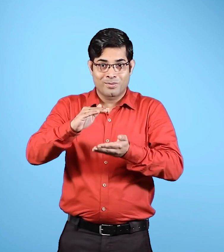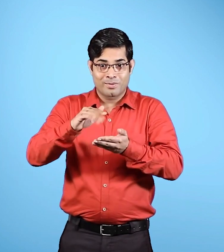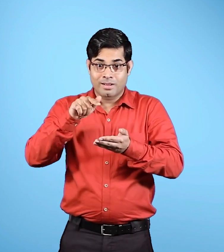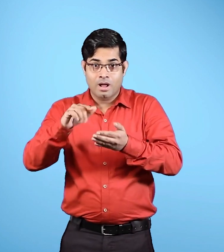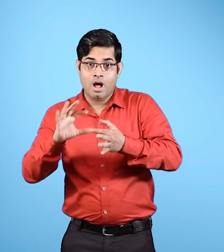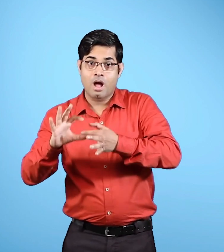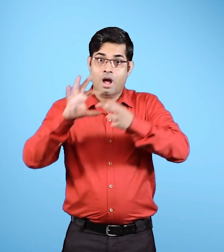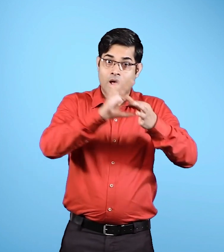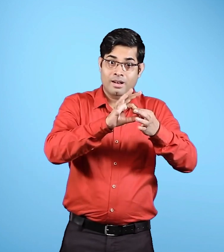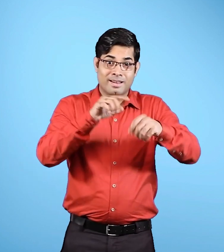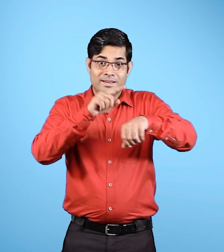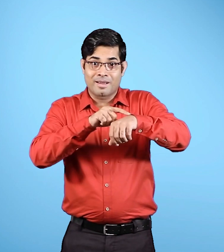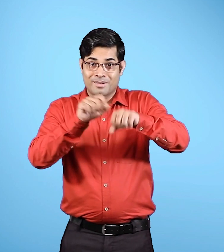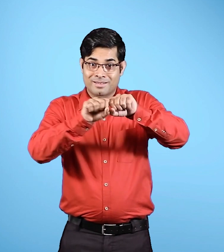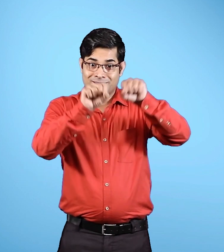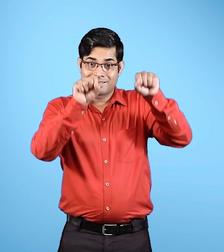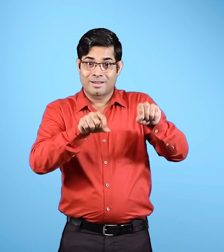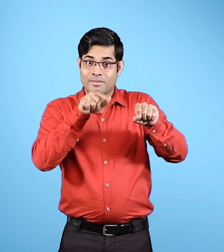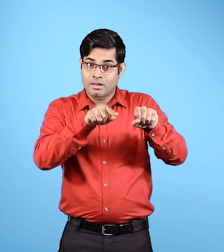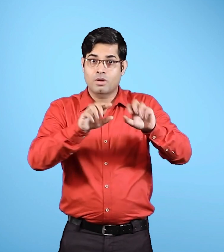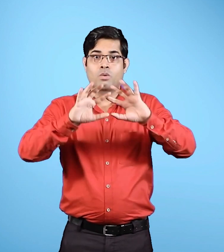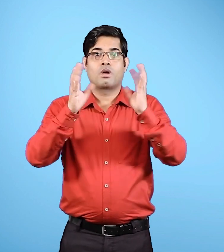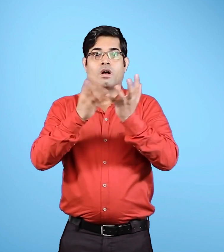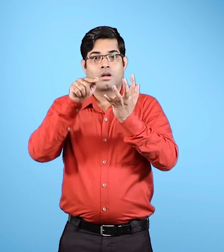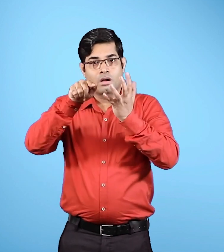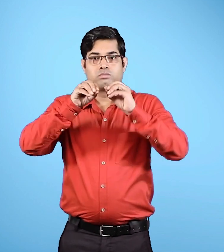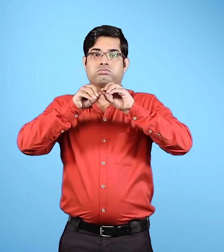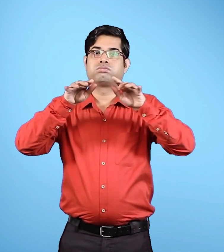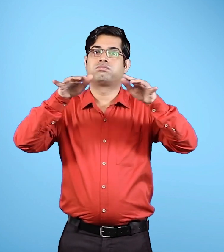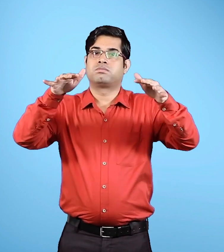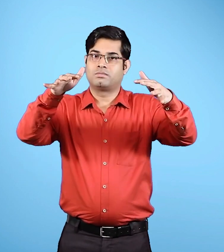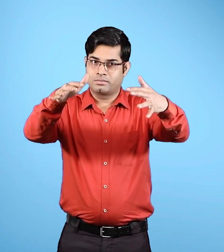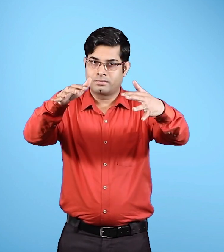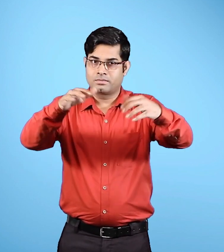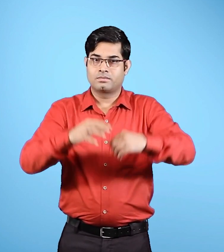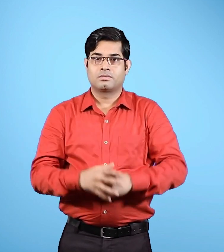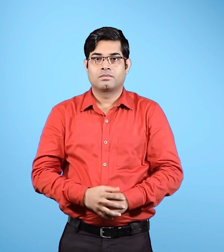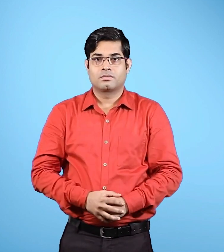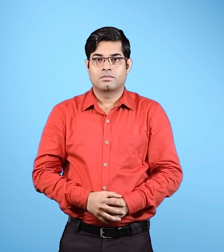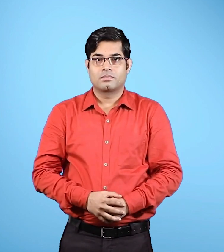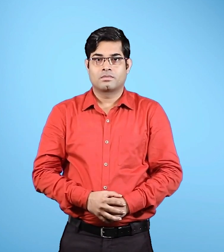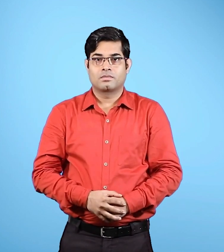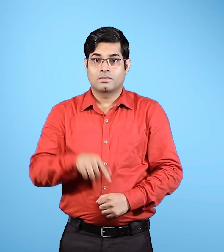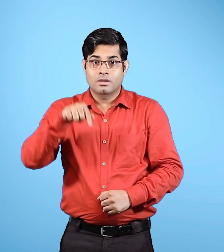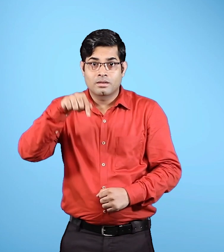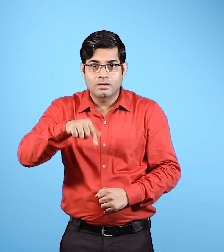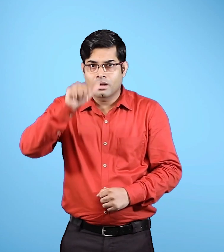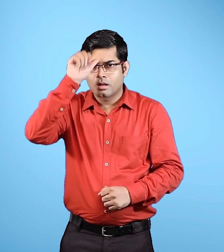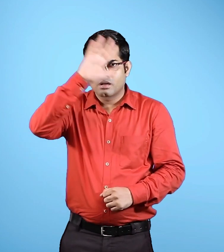because the Christian era is now used in most countries of the world. In India, we